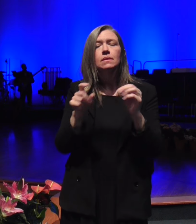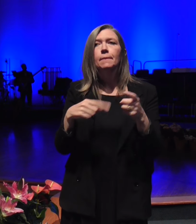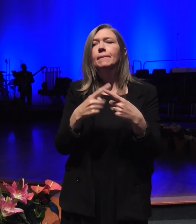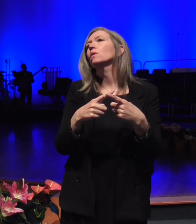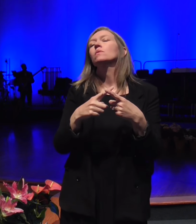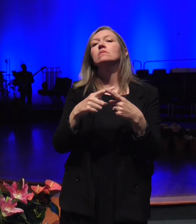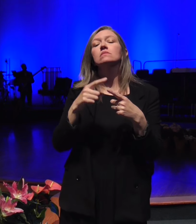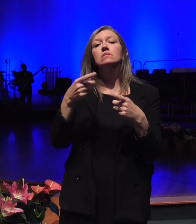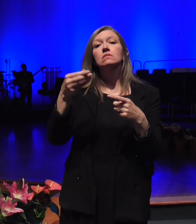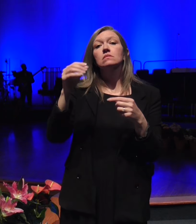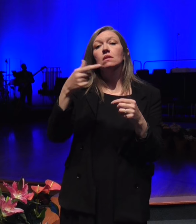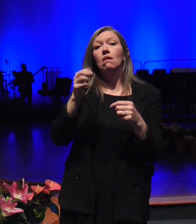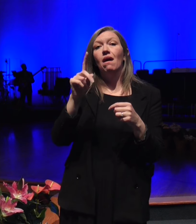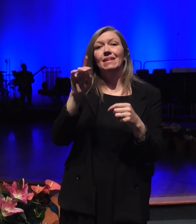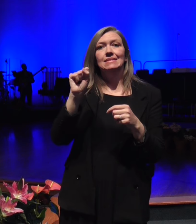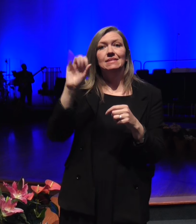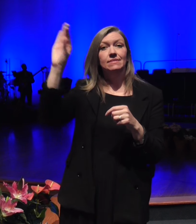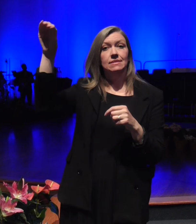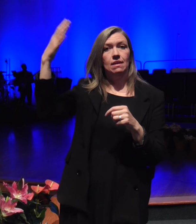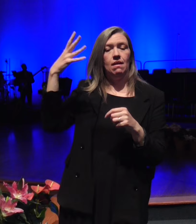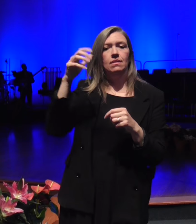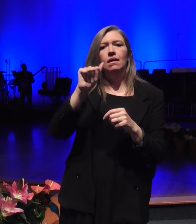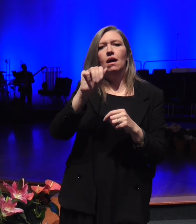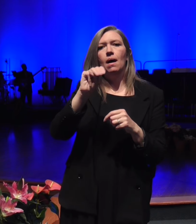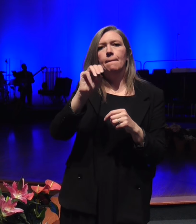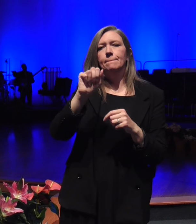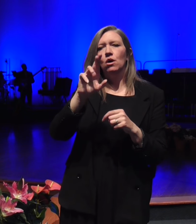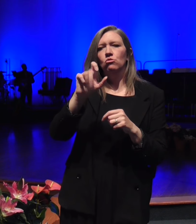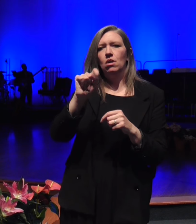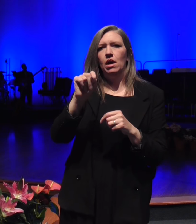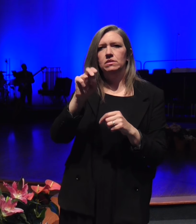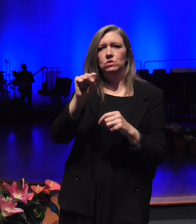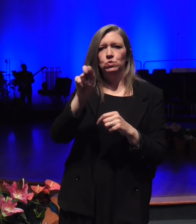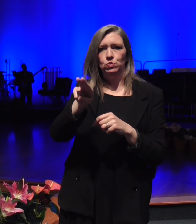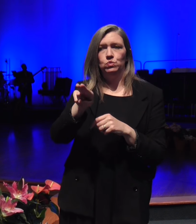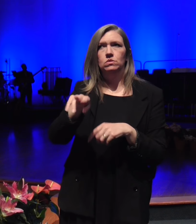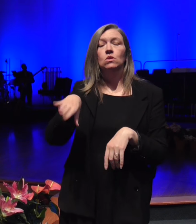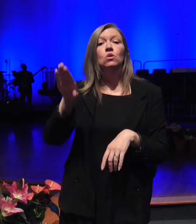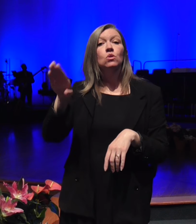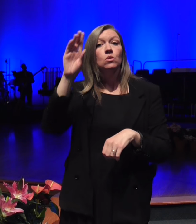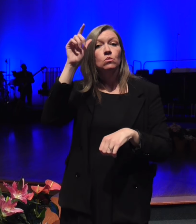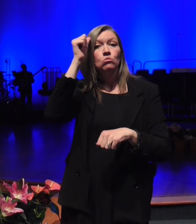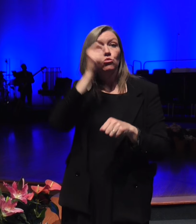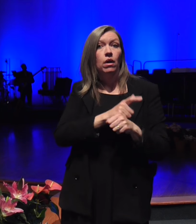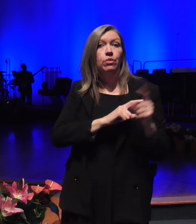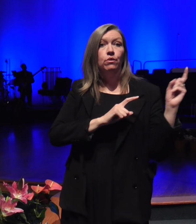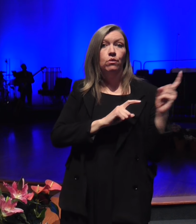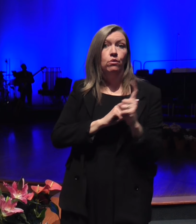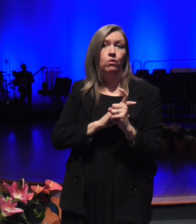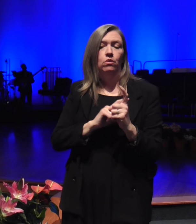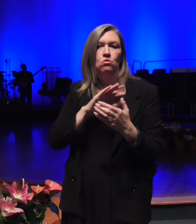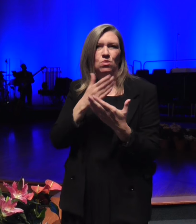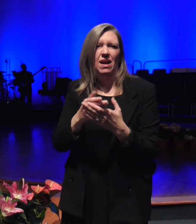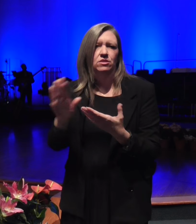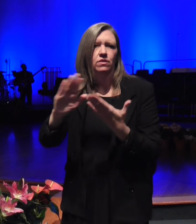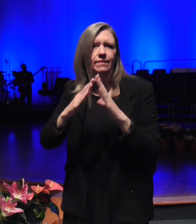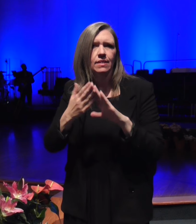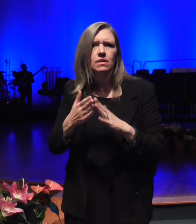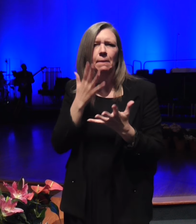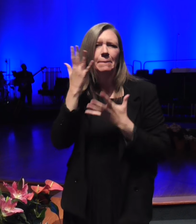sun, Amaterasu. And her brother comes into the village, and he embarrasses her. He does